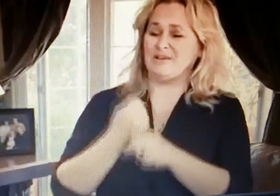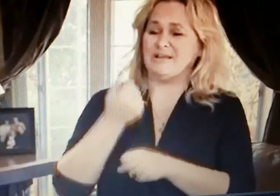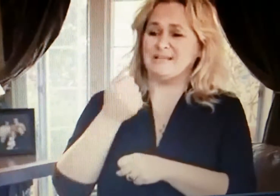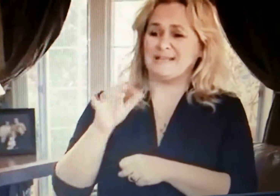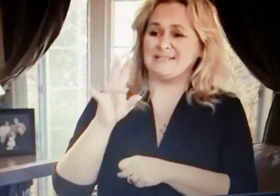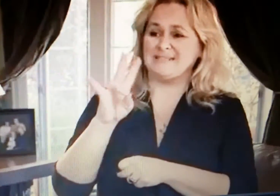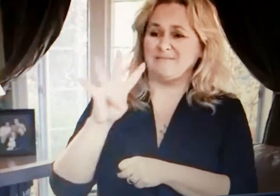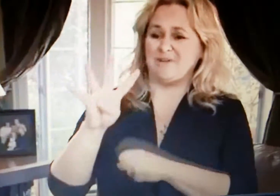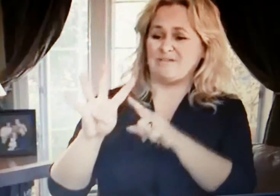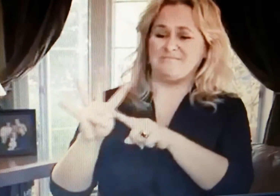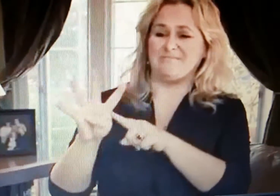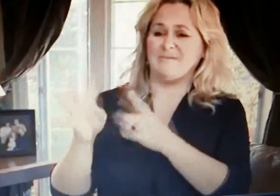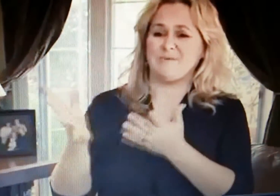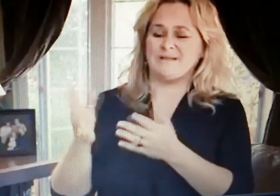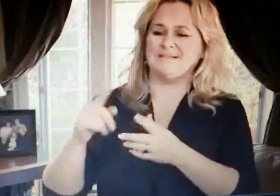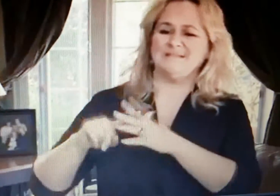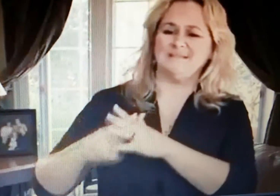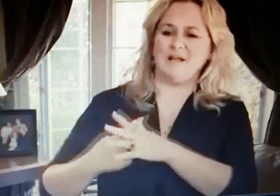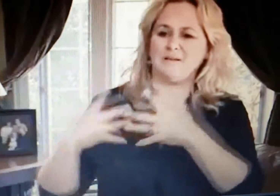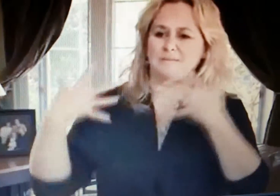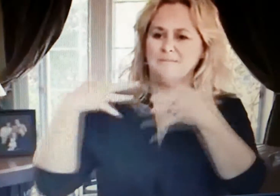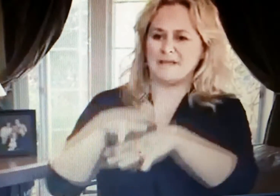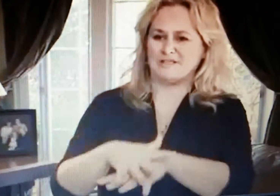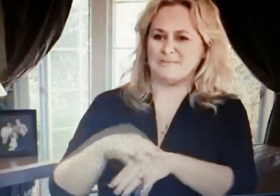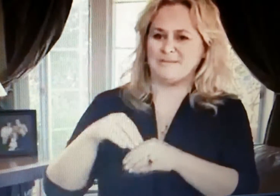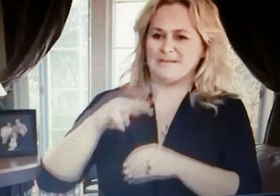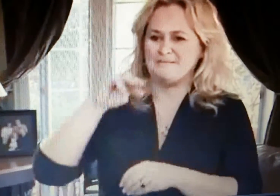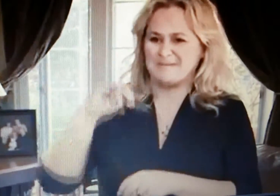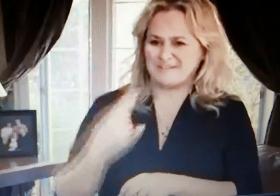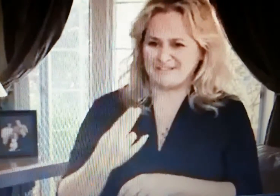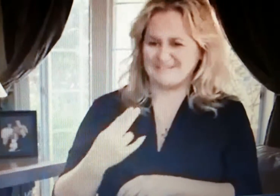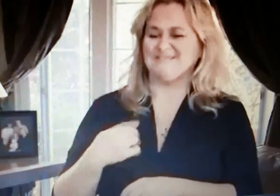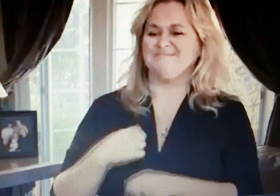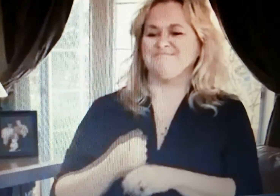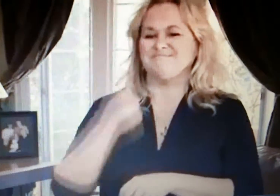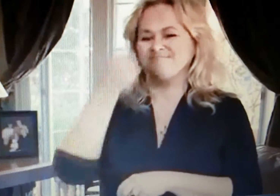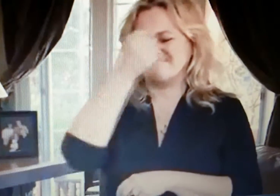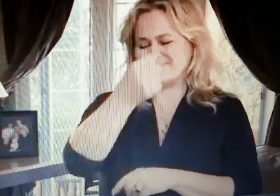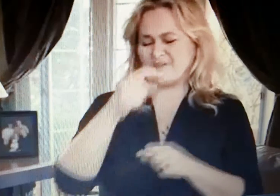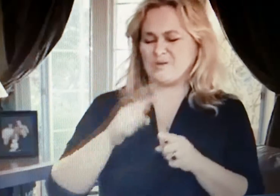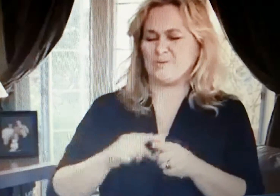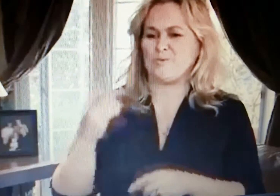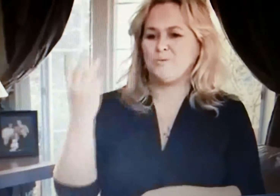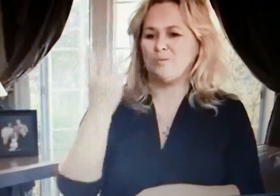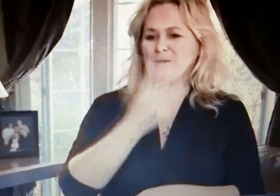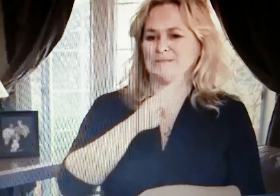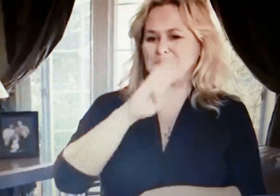Then that year, it was 1974, they started mainstreaming school in Michigan.